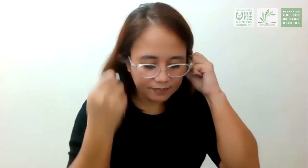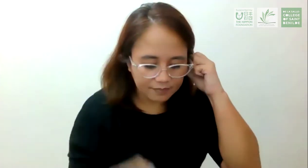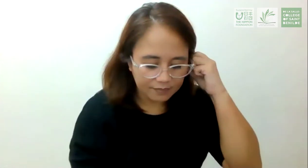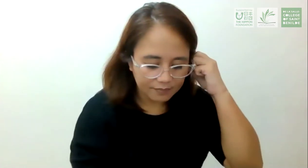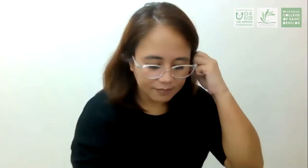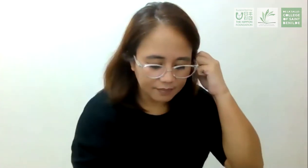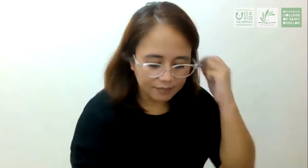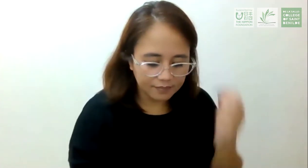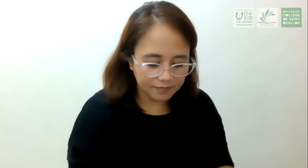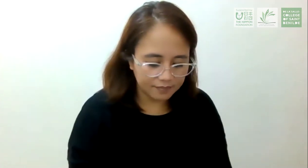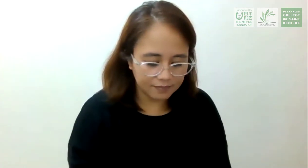Okay.